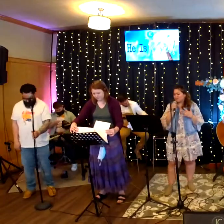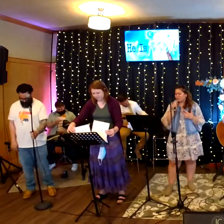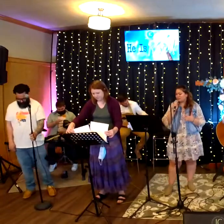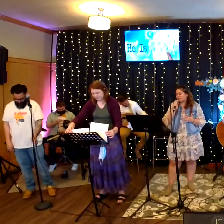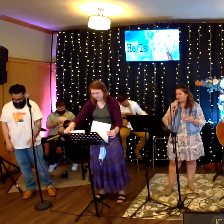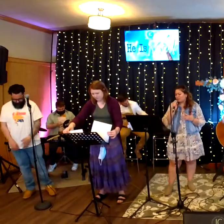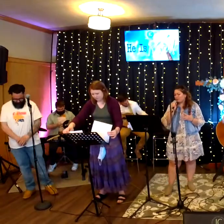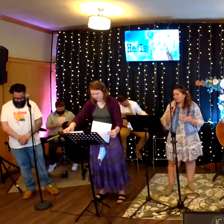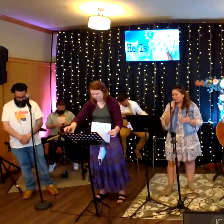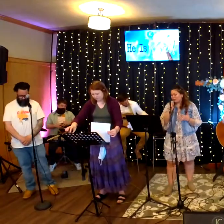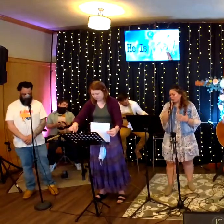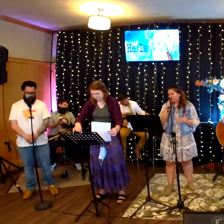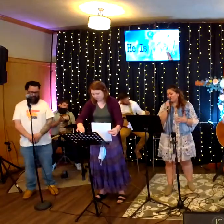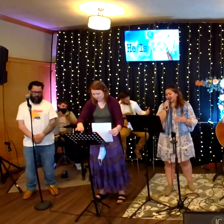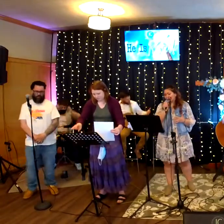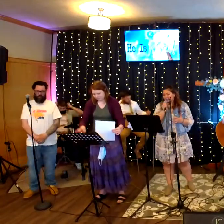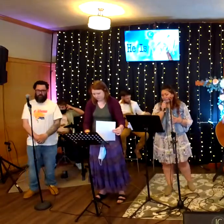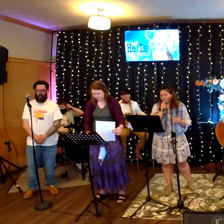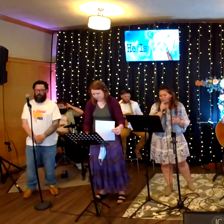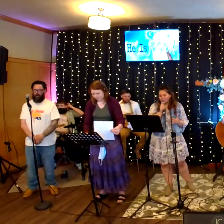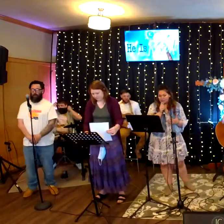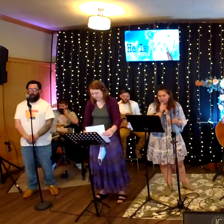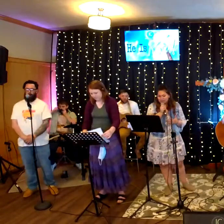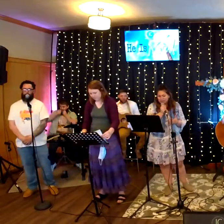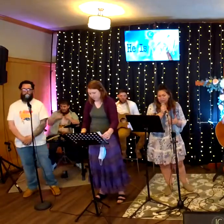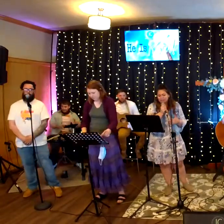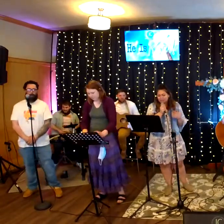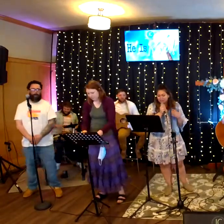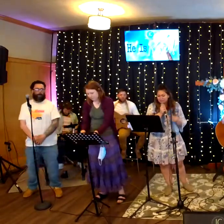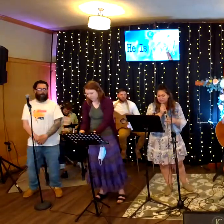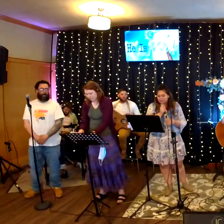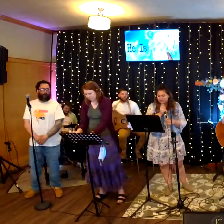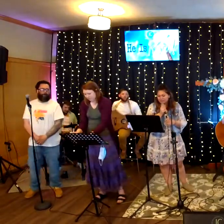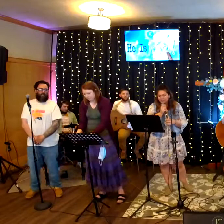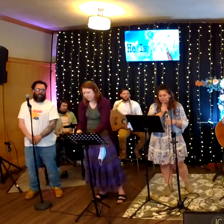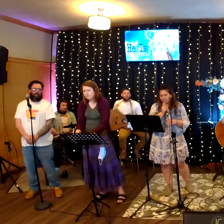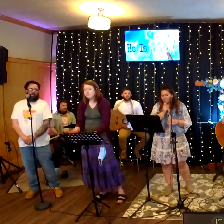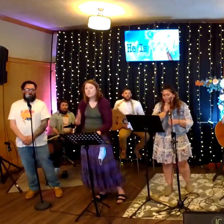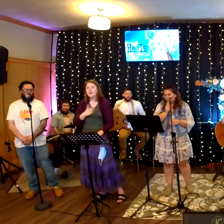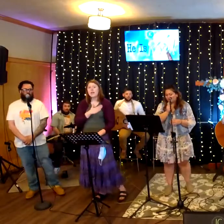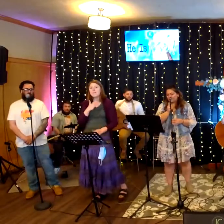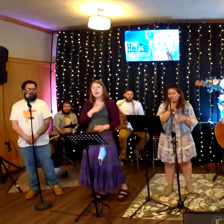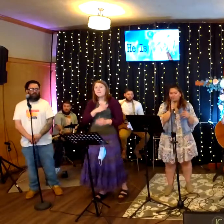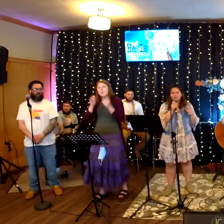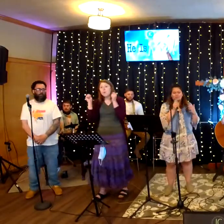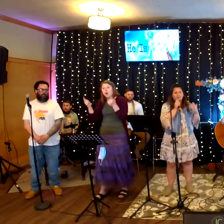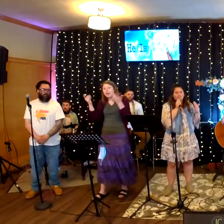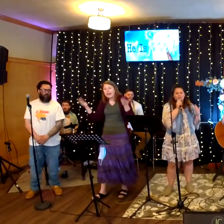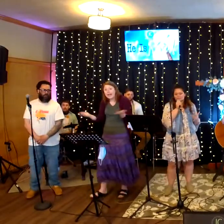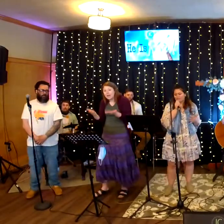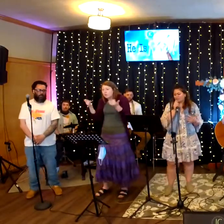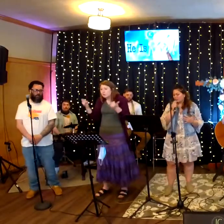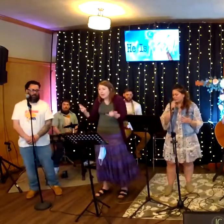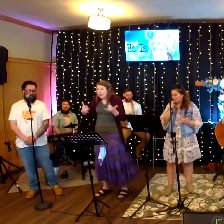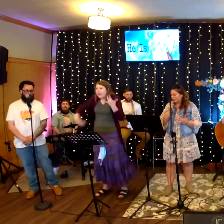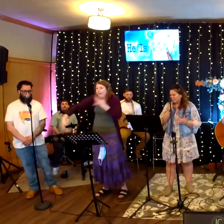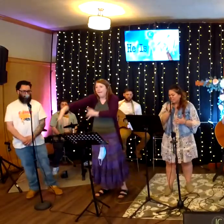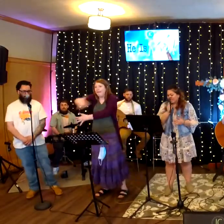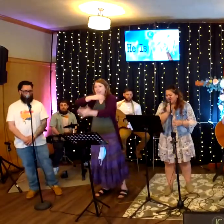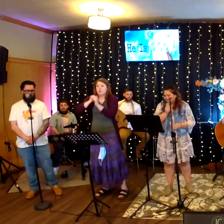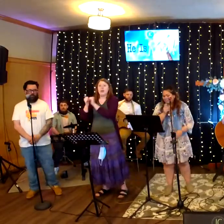Year has been a struggle beyond what anyone could have expected. But the good news is that we celebrate today the news of the